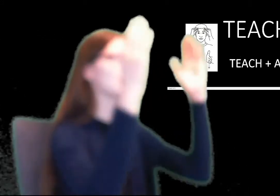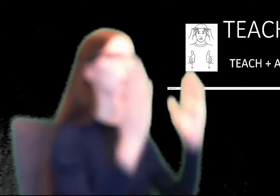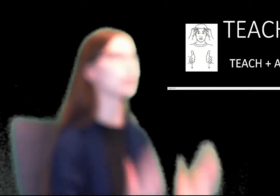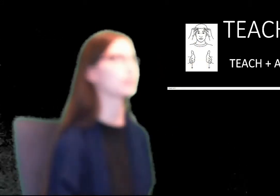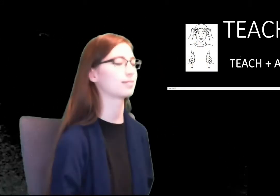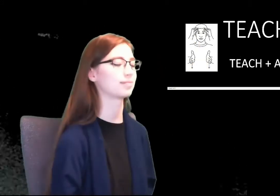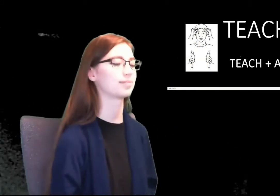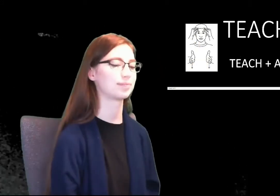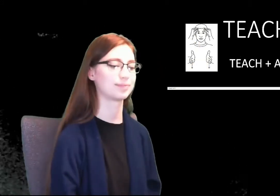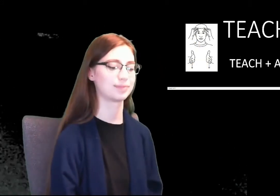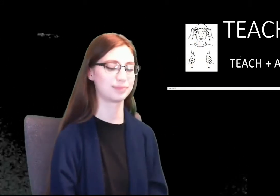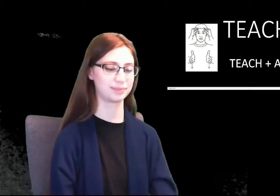Teacher.